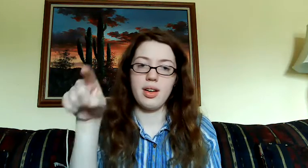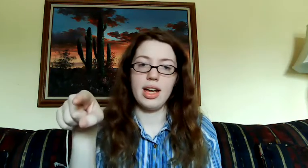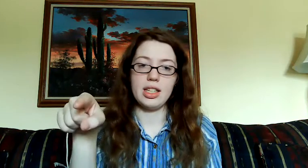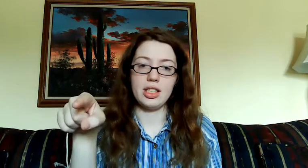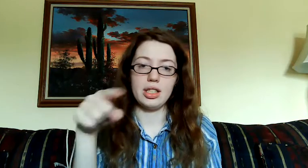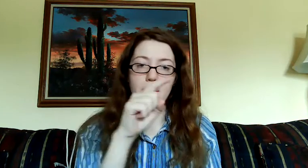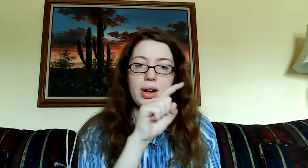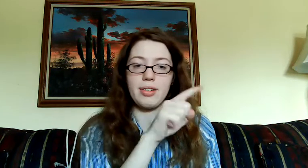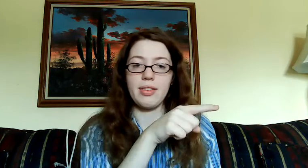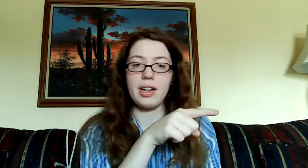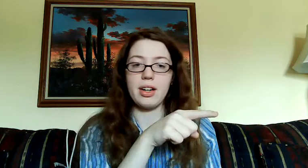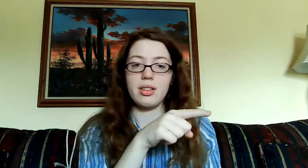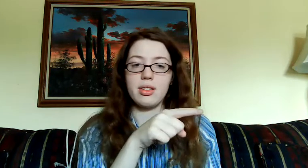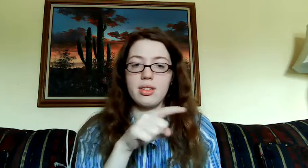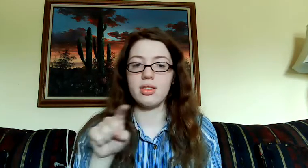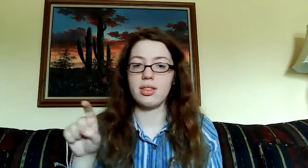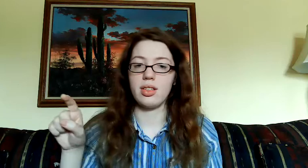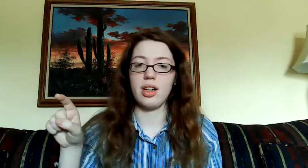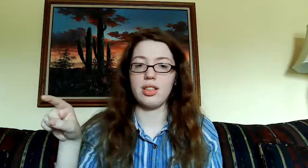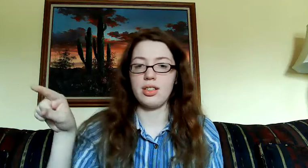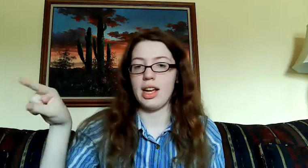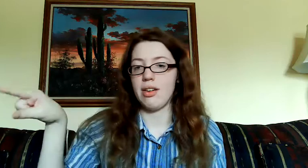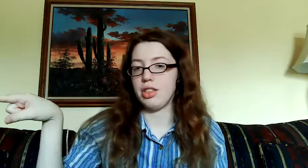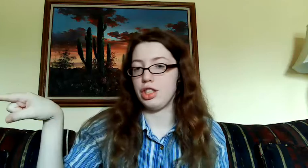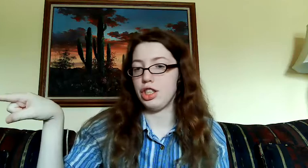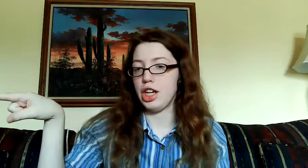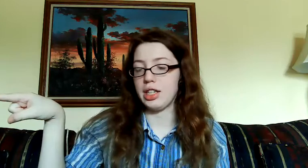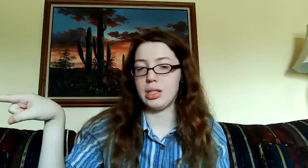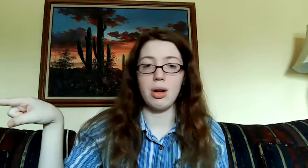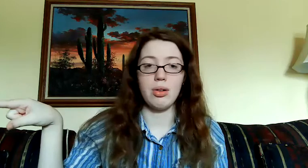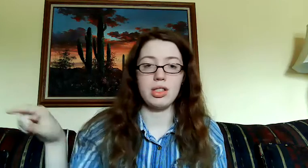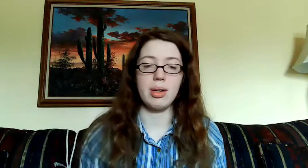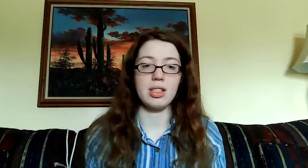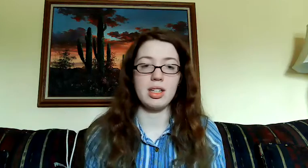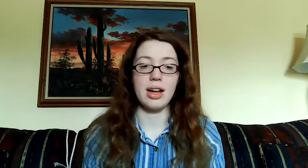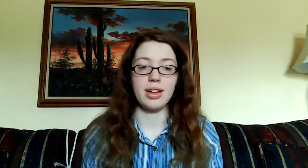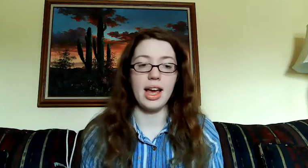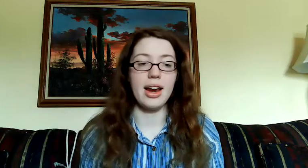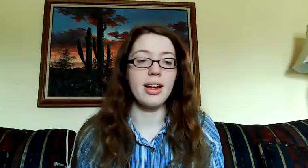it's just the pointer finger. You could also say it was G, I suppose. Depends on how you look at it.